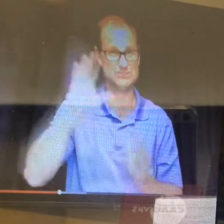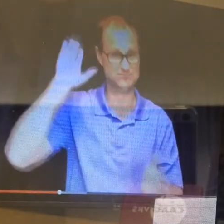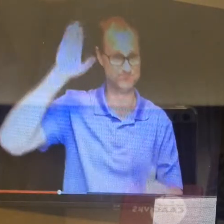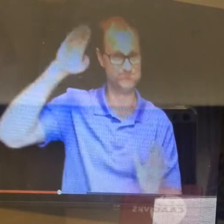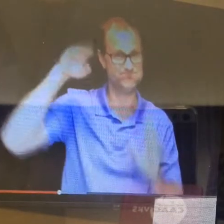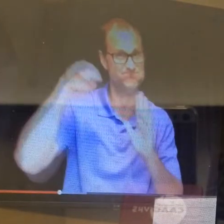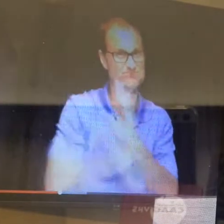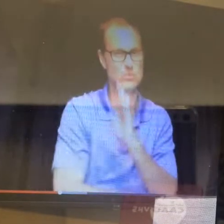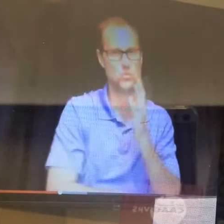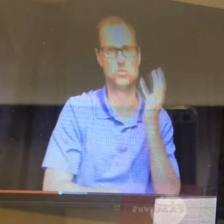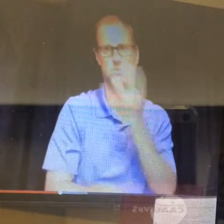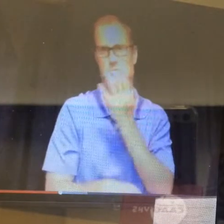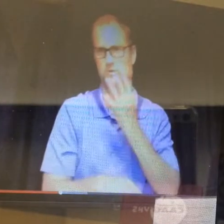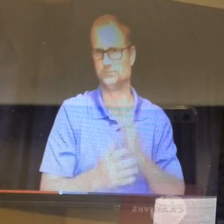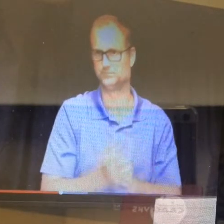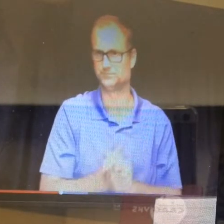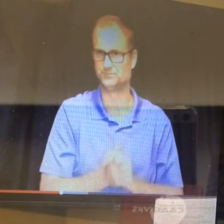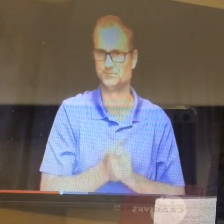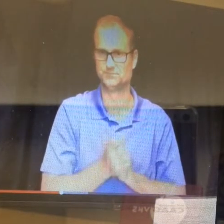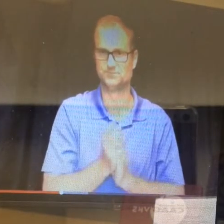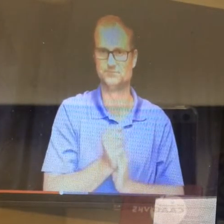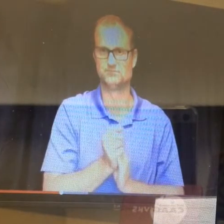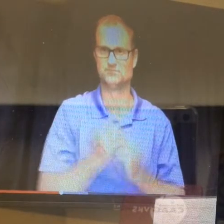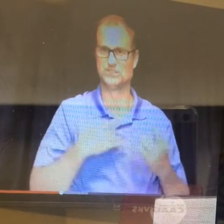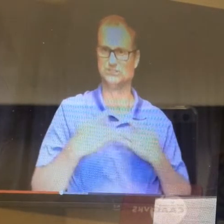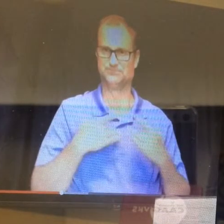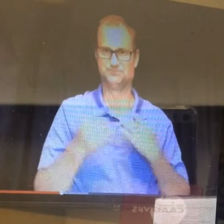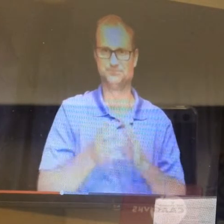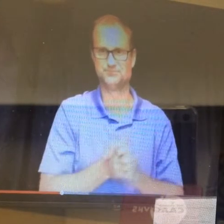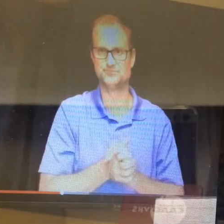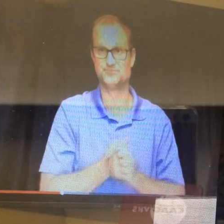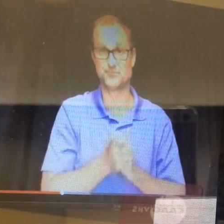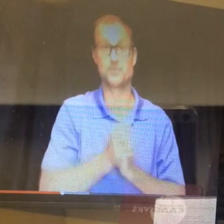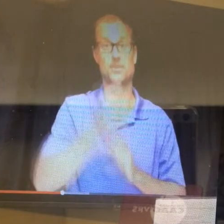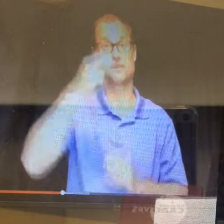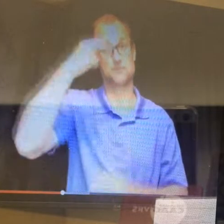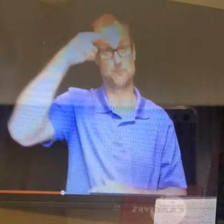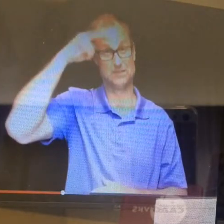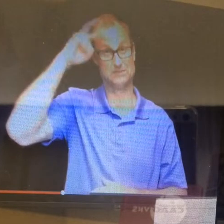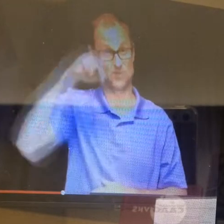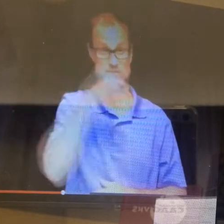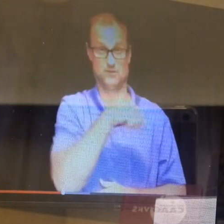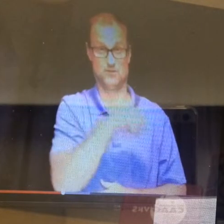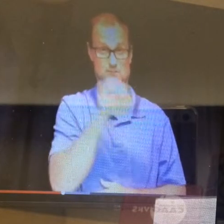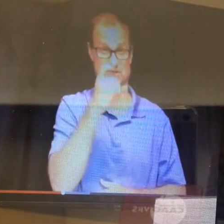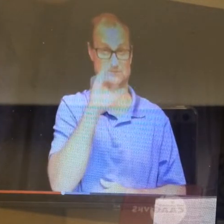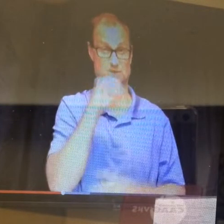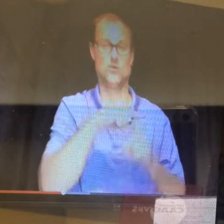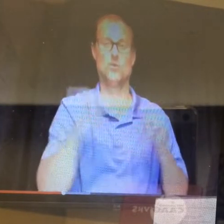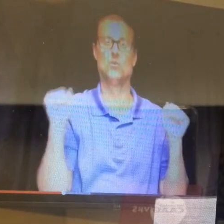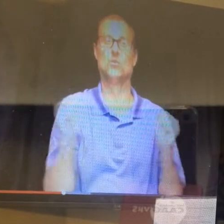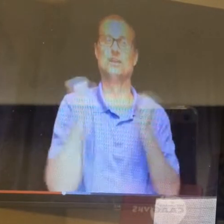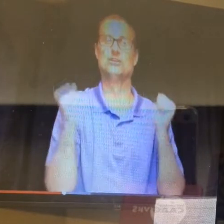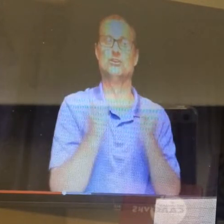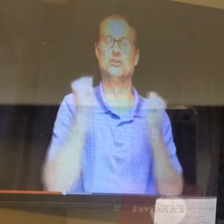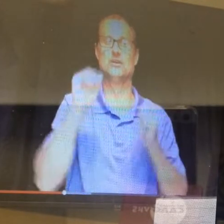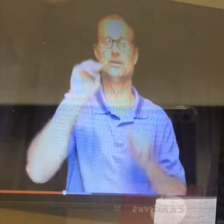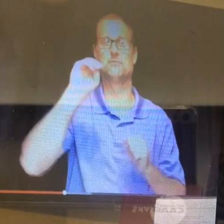there was an 80% drop in monarch butterfly populations very rapidly. It's a very big cause for concern.